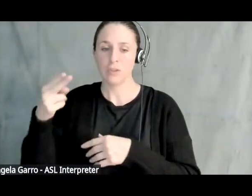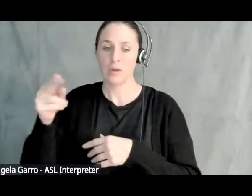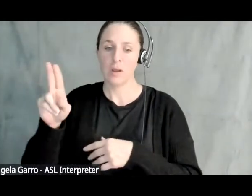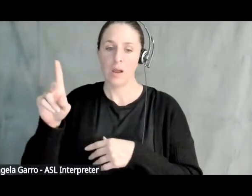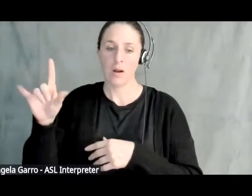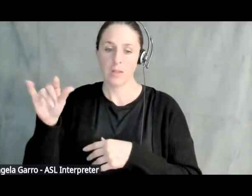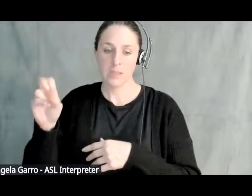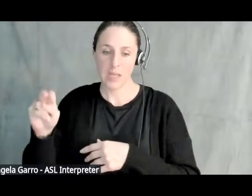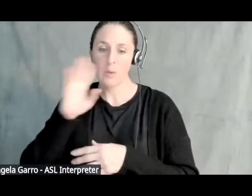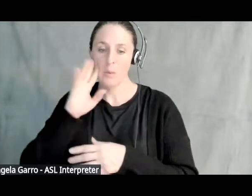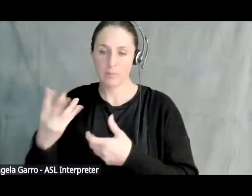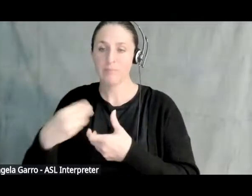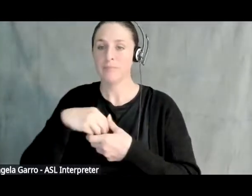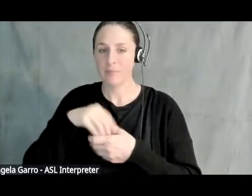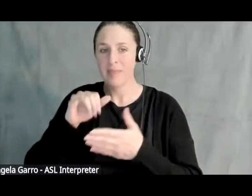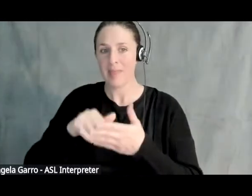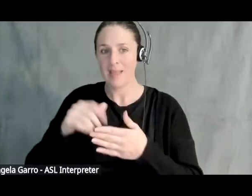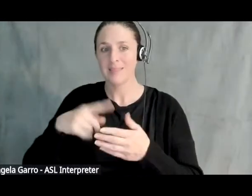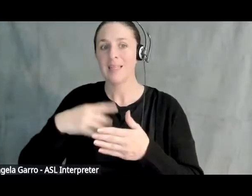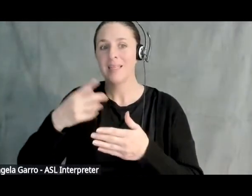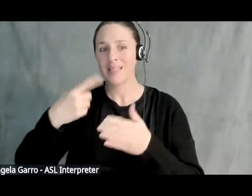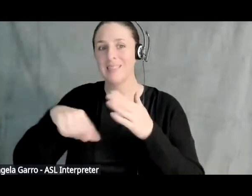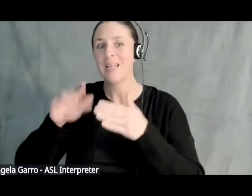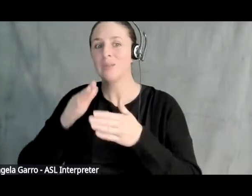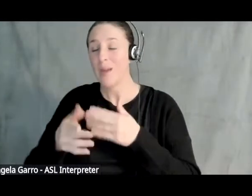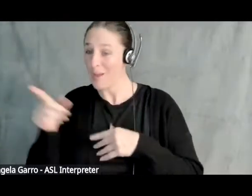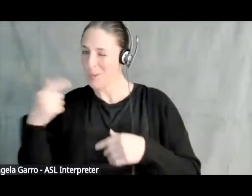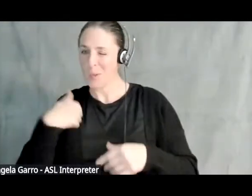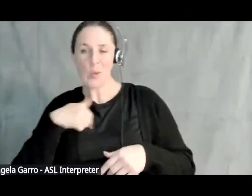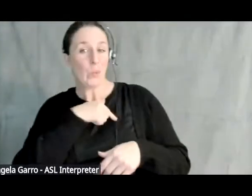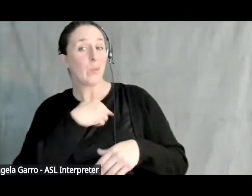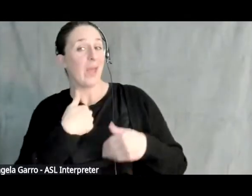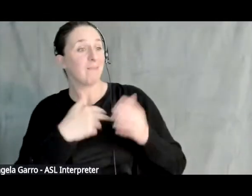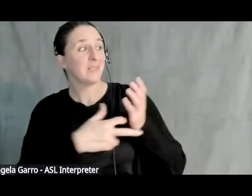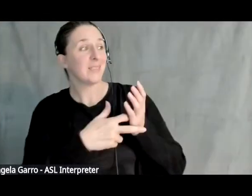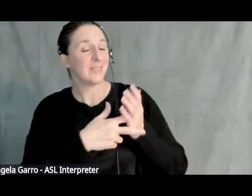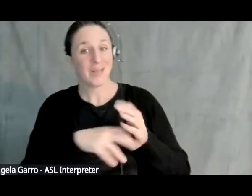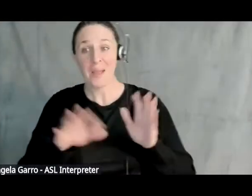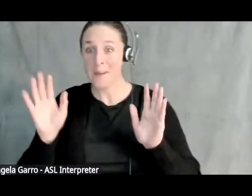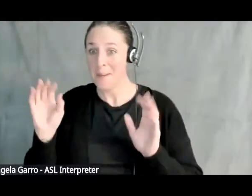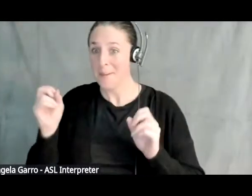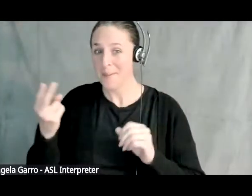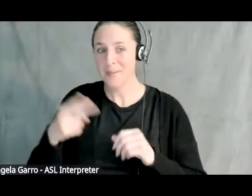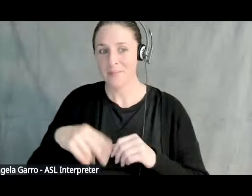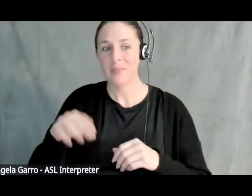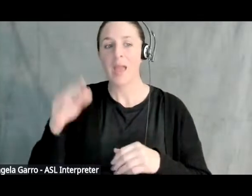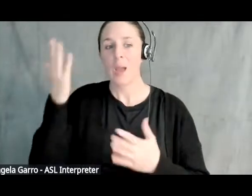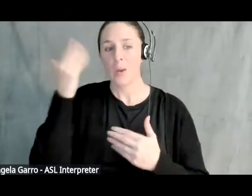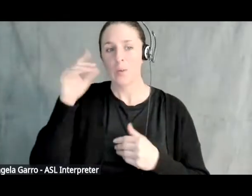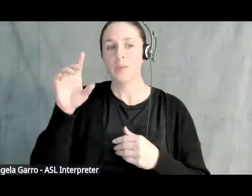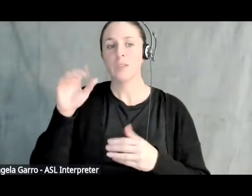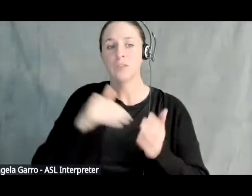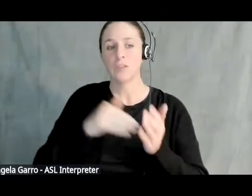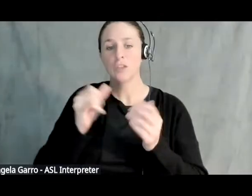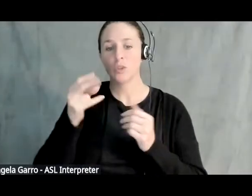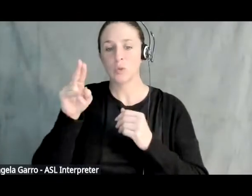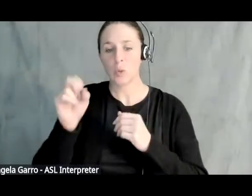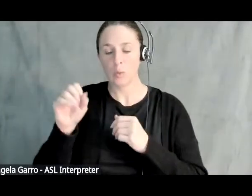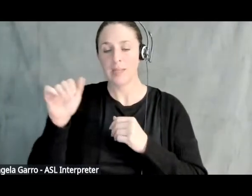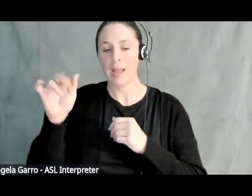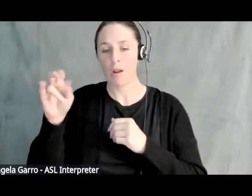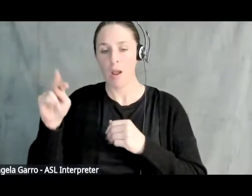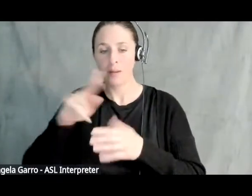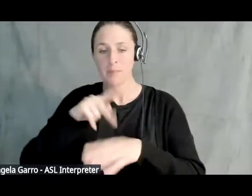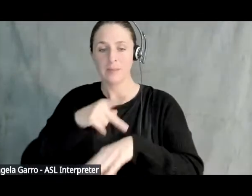weekend. Yeah. We got tickets. Oh, let's go. I hope Dr. Jones, Aragon's principal, also dances